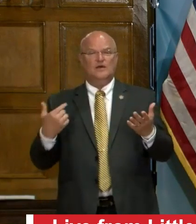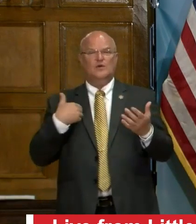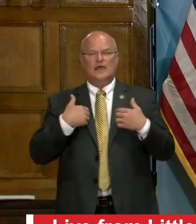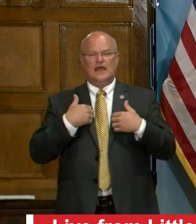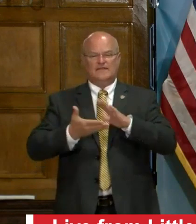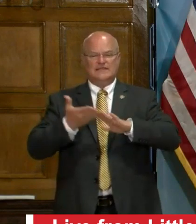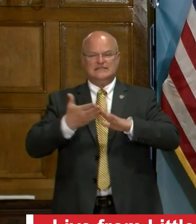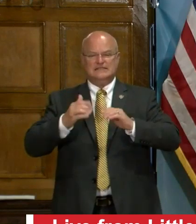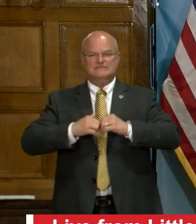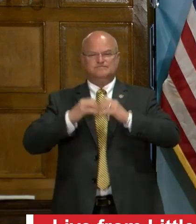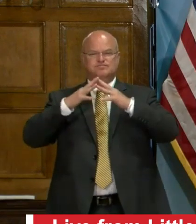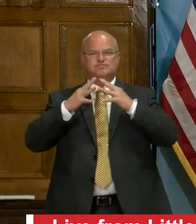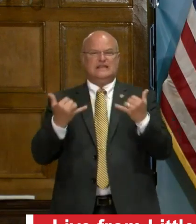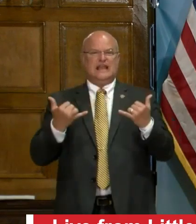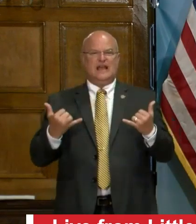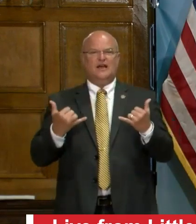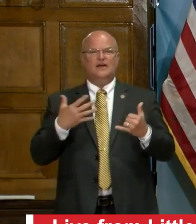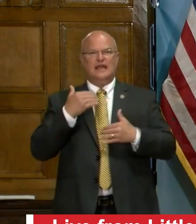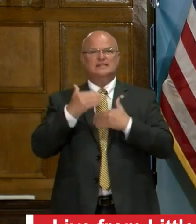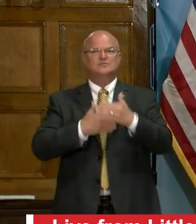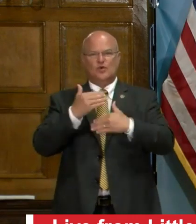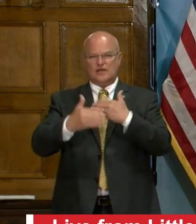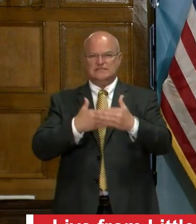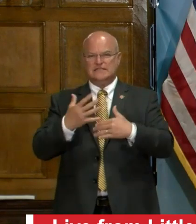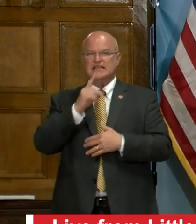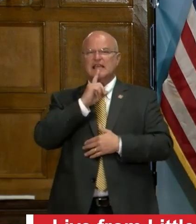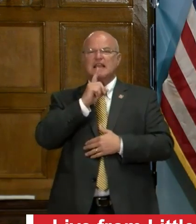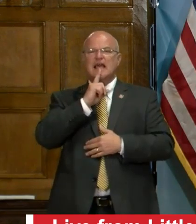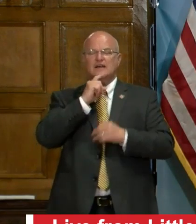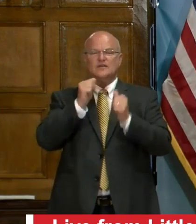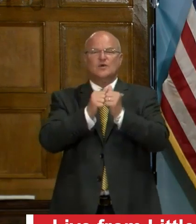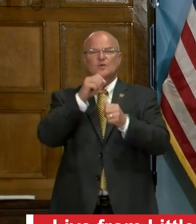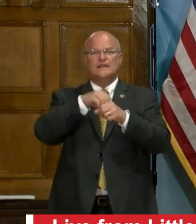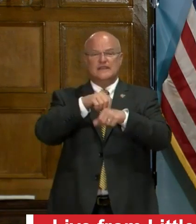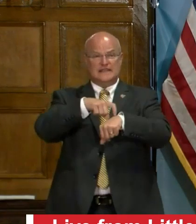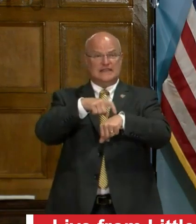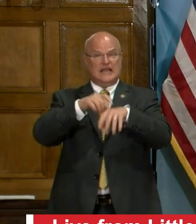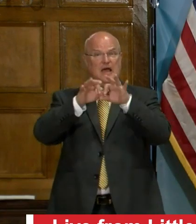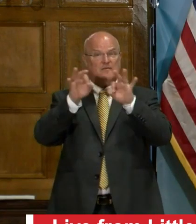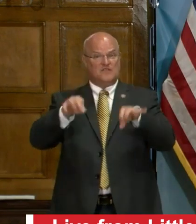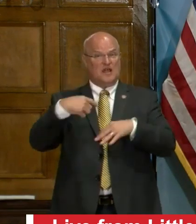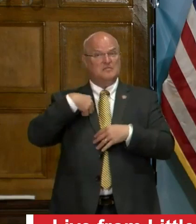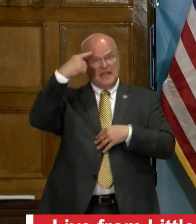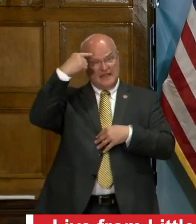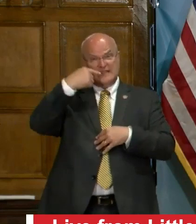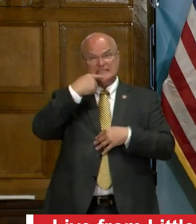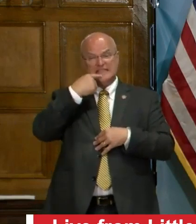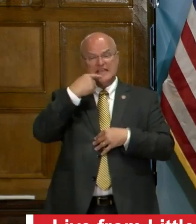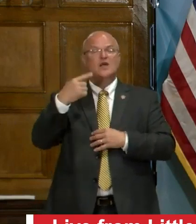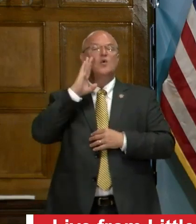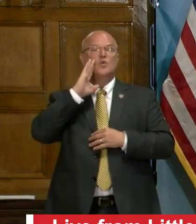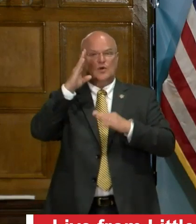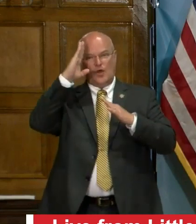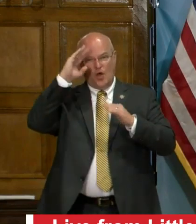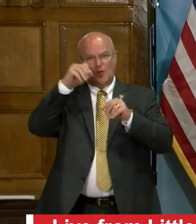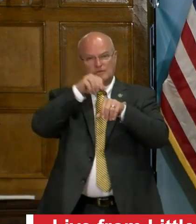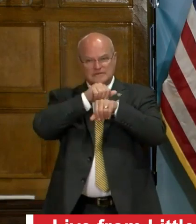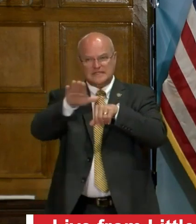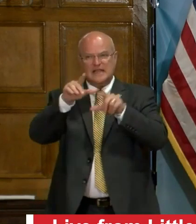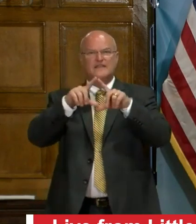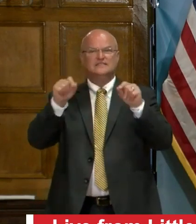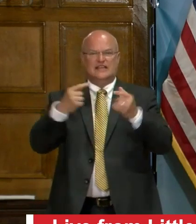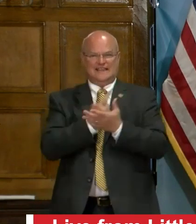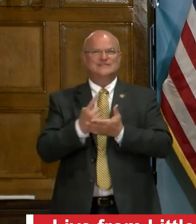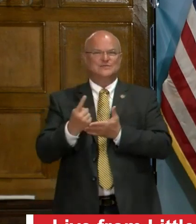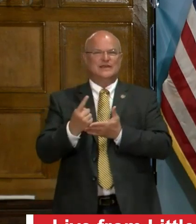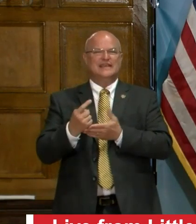have the system up and running, and it's processing, and actually it's within the time frame I believe that they indicated. We hope to get them out, the checks